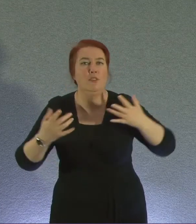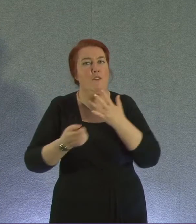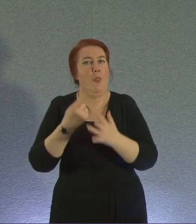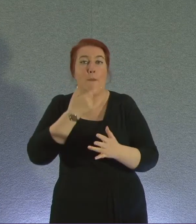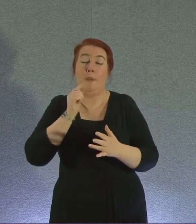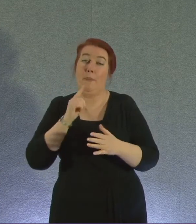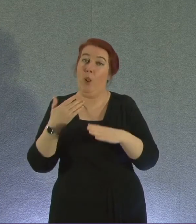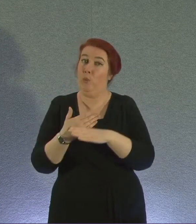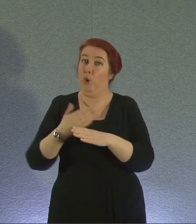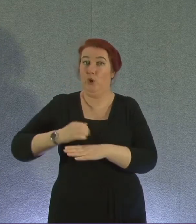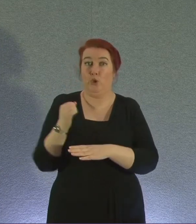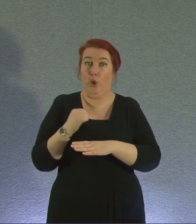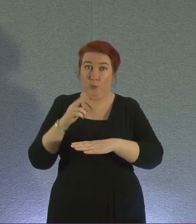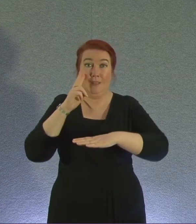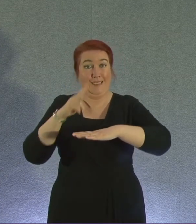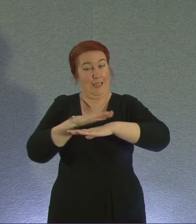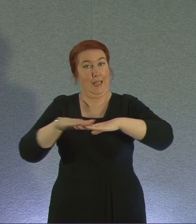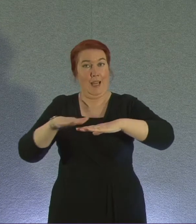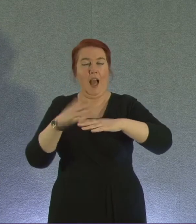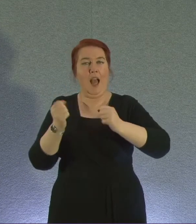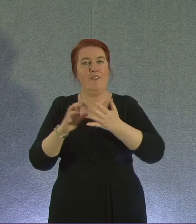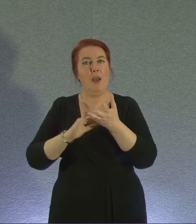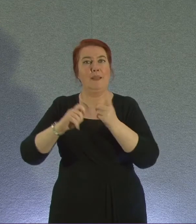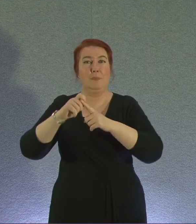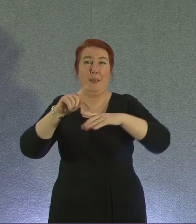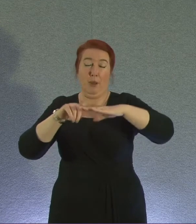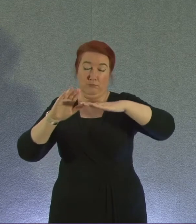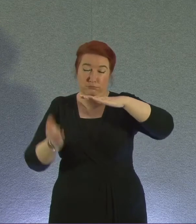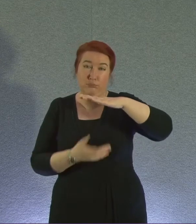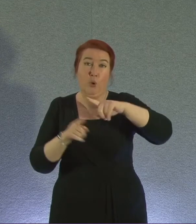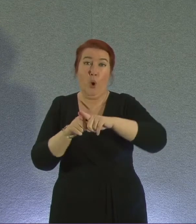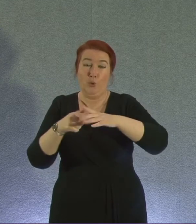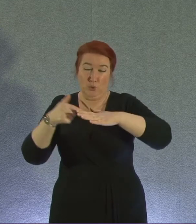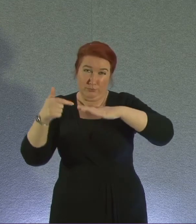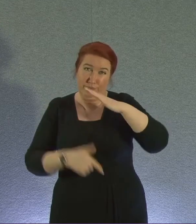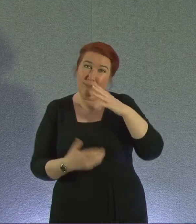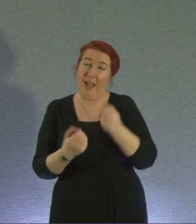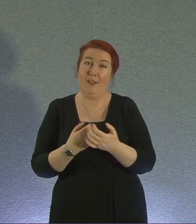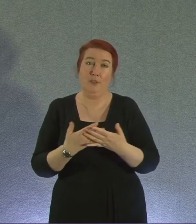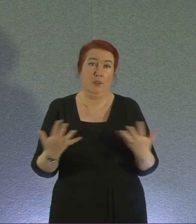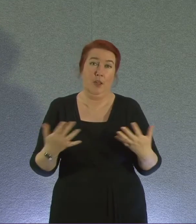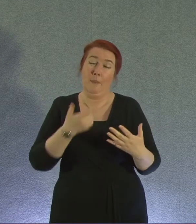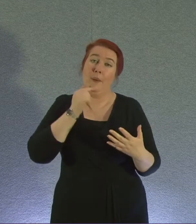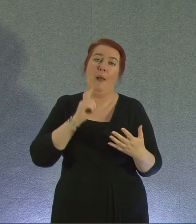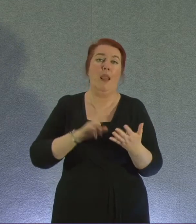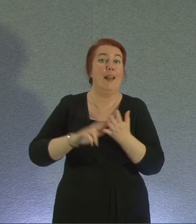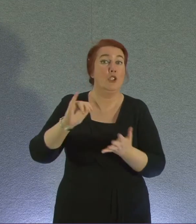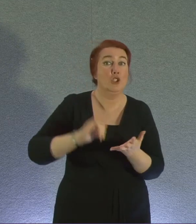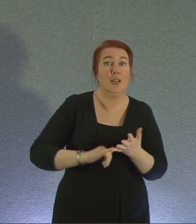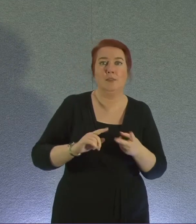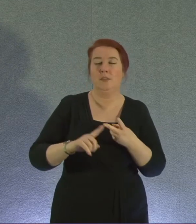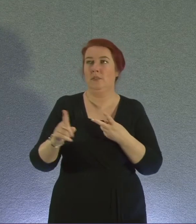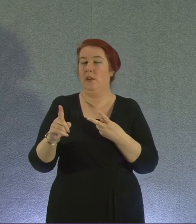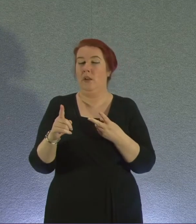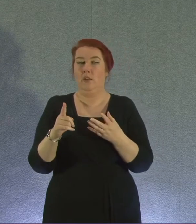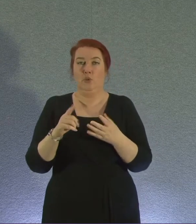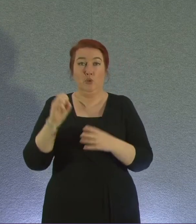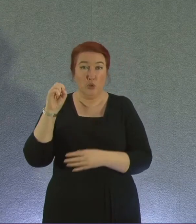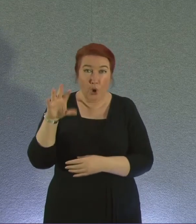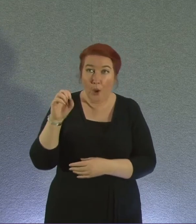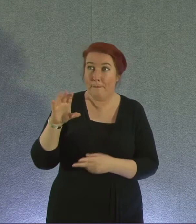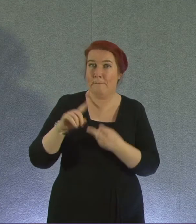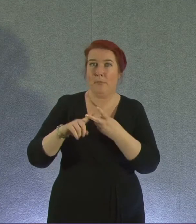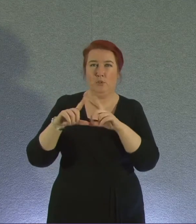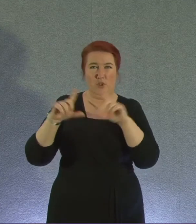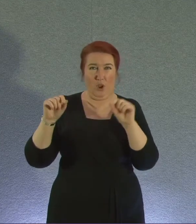maintain essential services, of course in the National Health Service, but also in shops, trying to keep essential services going, those